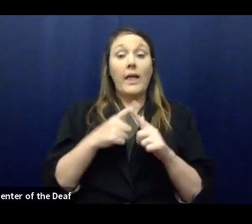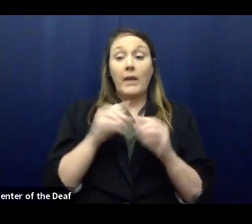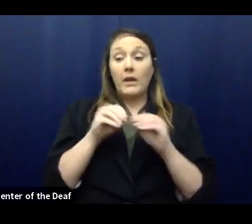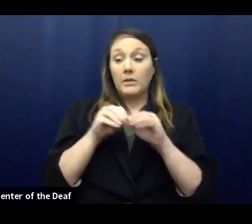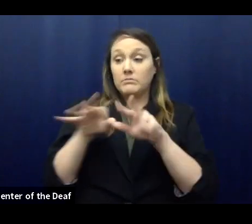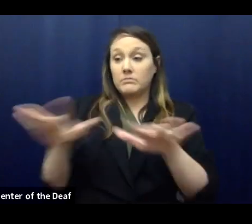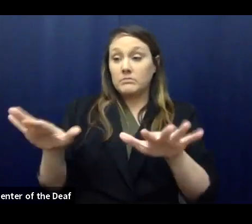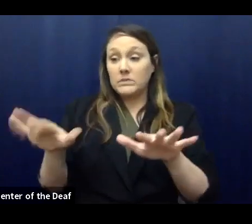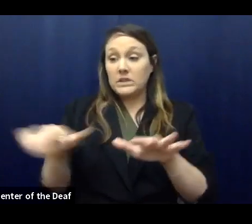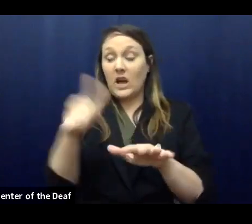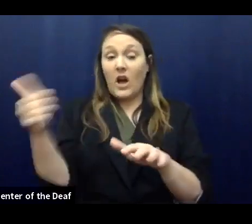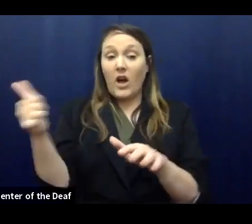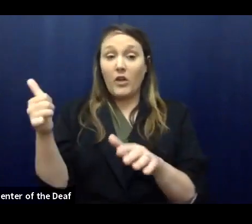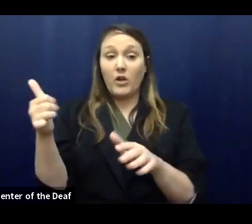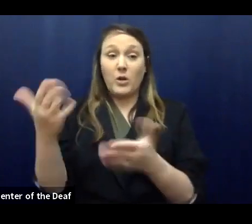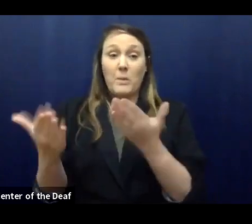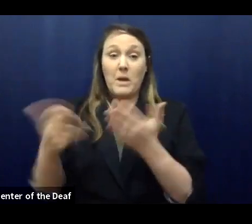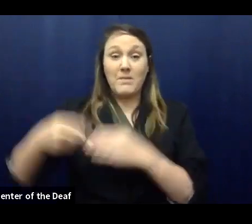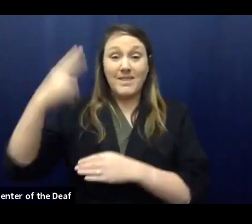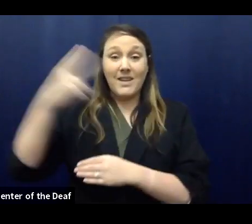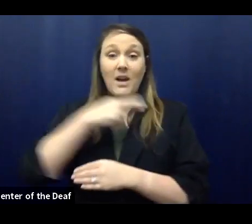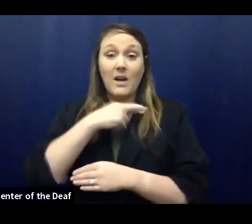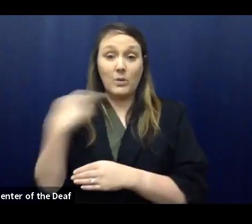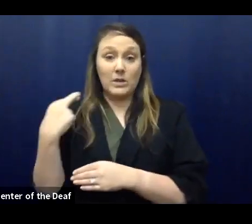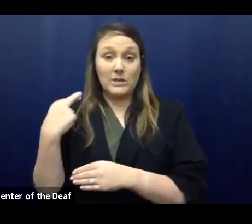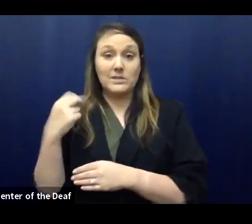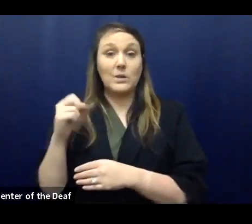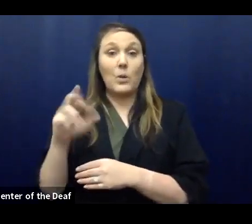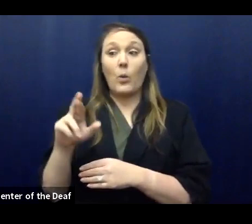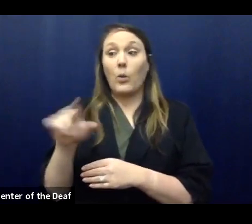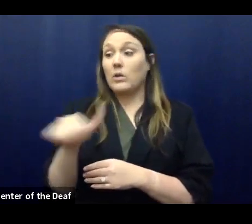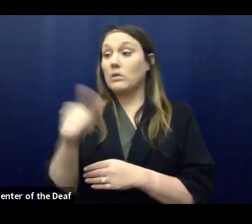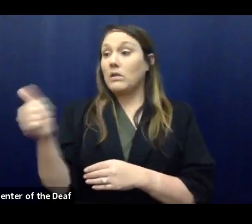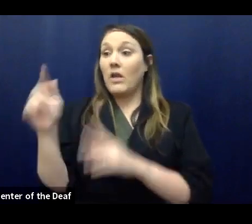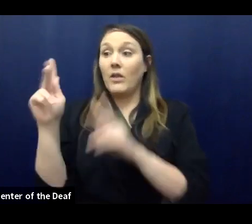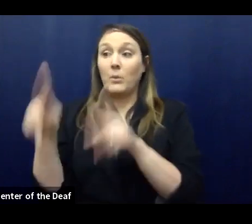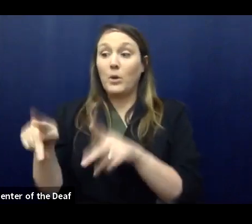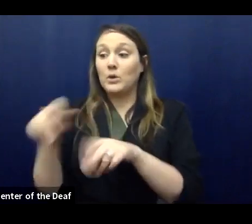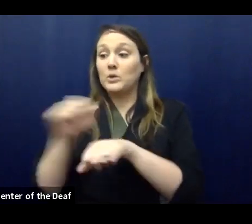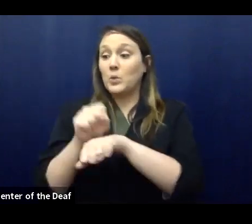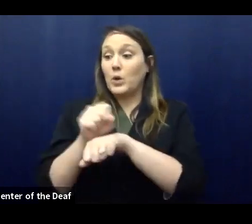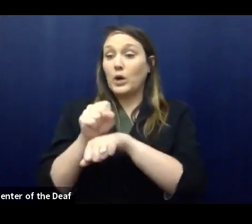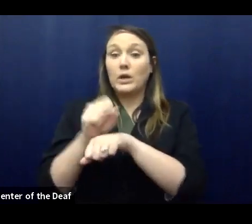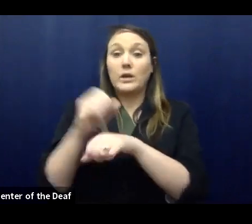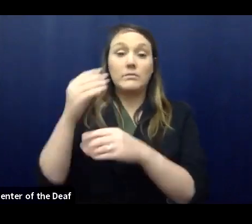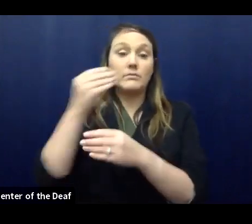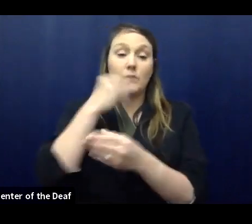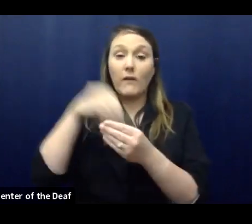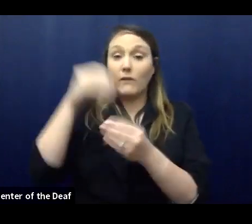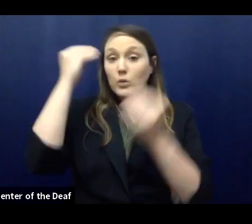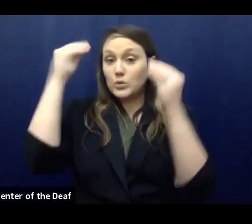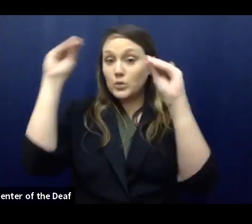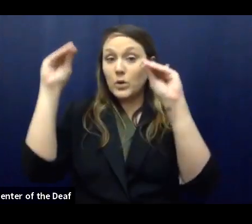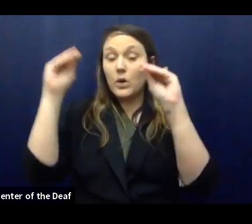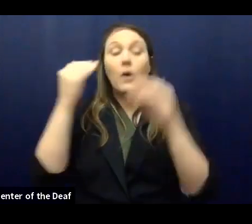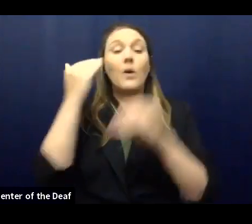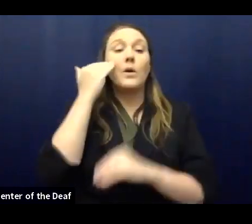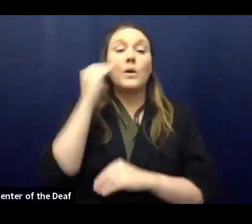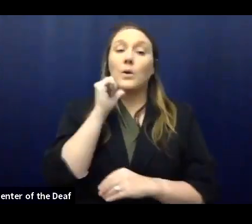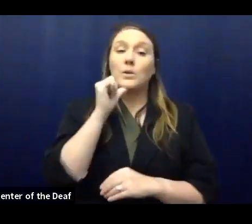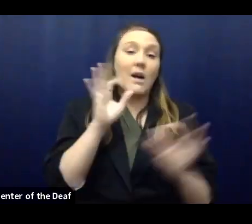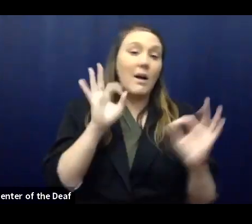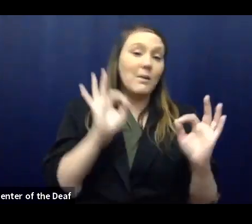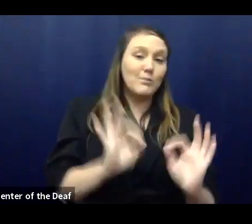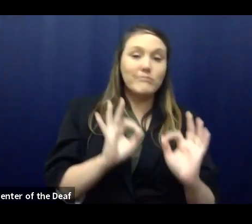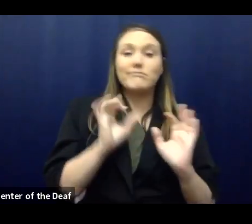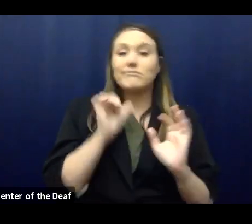of COVID-19, or to that person working in the grocery store who's waiting on you. We know it's not ideal, and it can be really